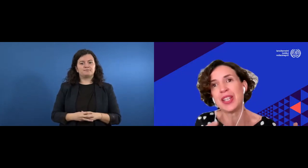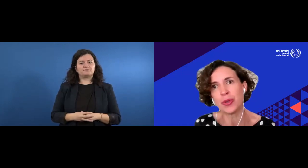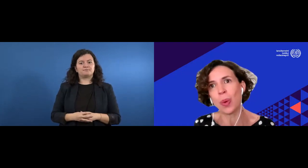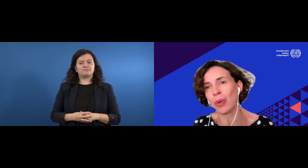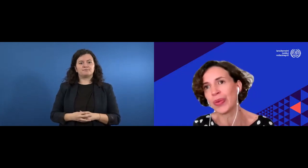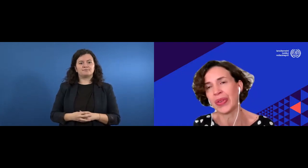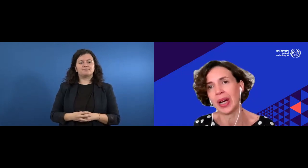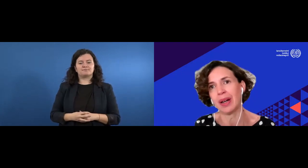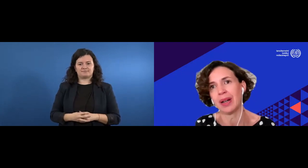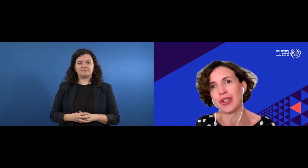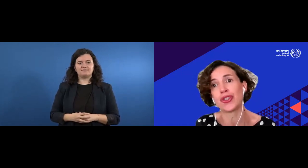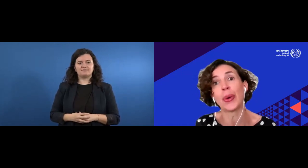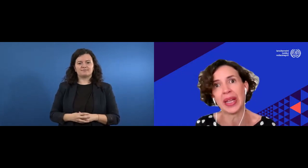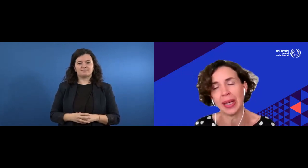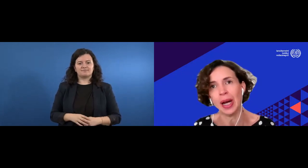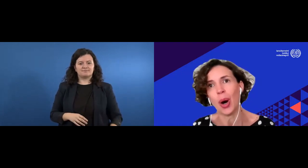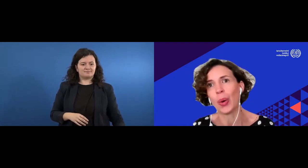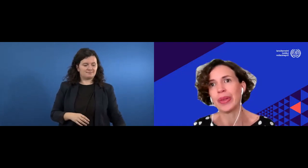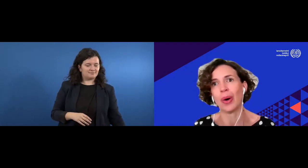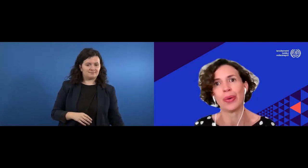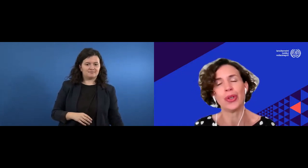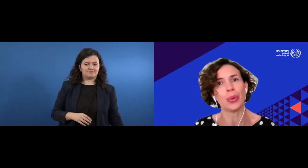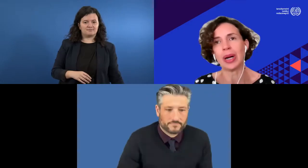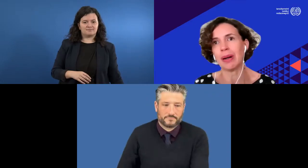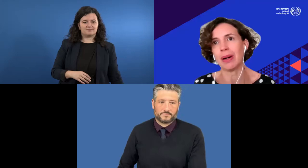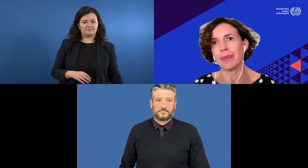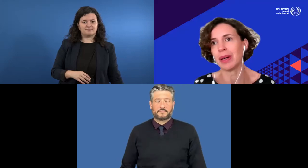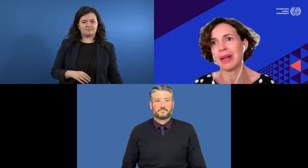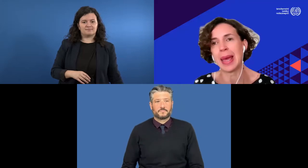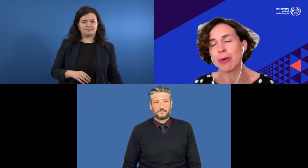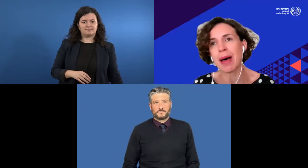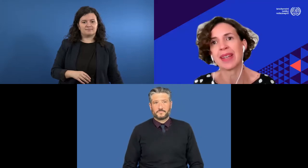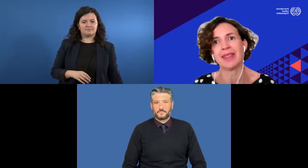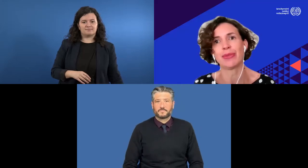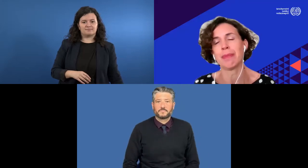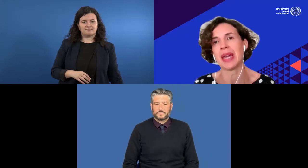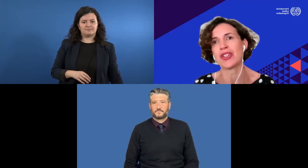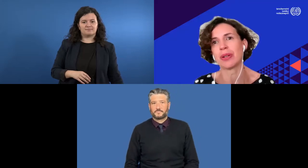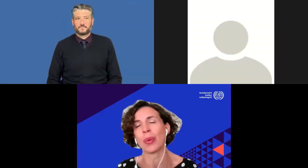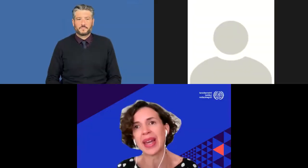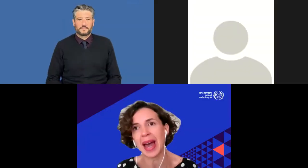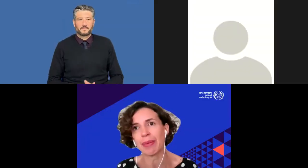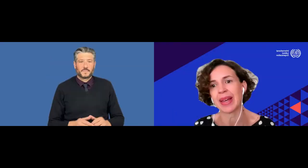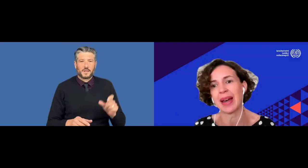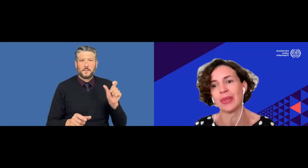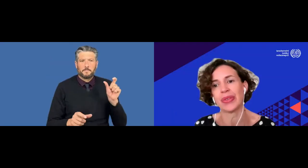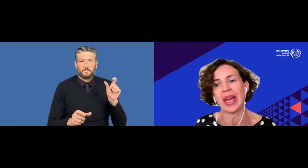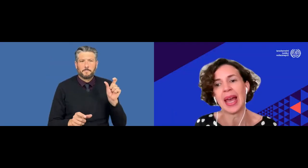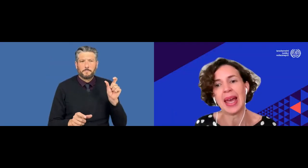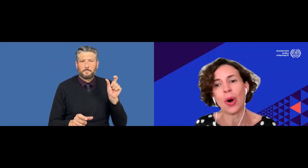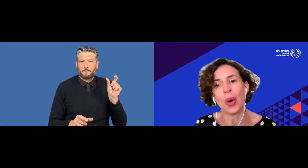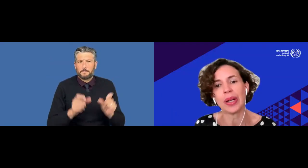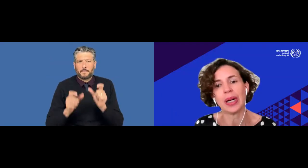the individual's journey on you know, labor market information, on career